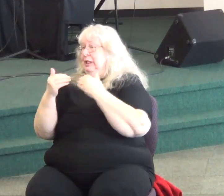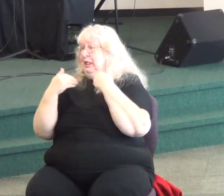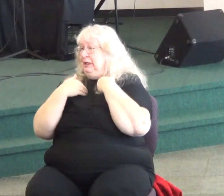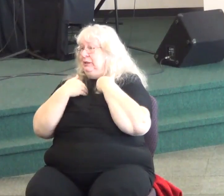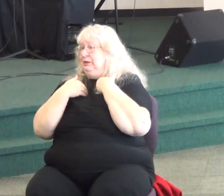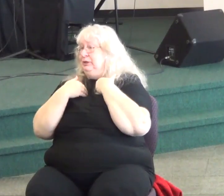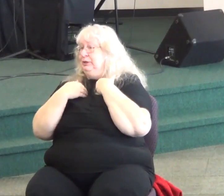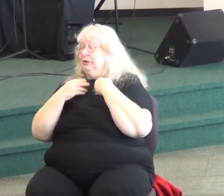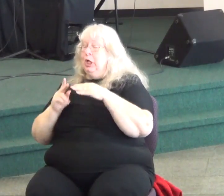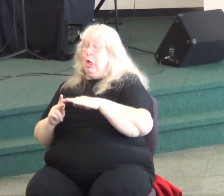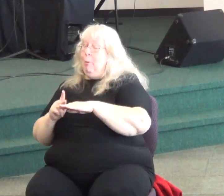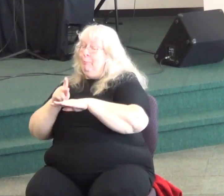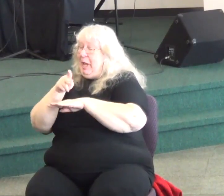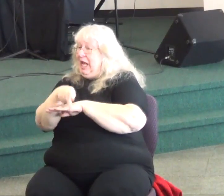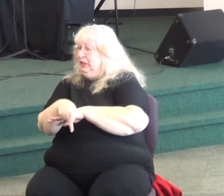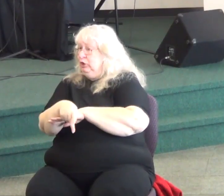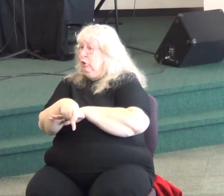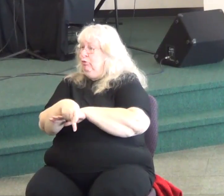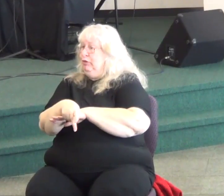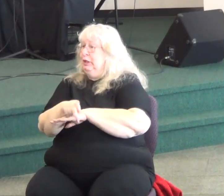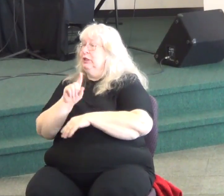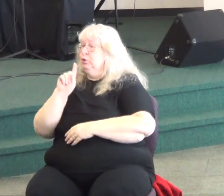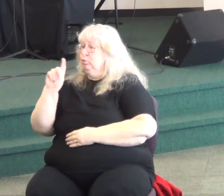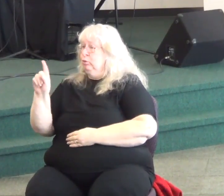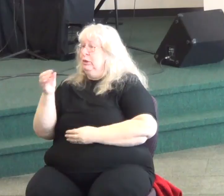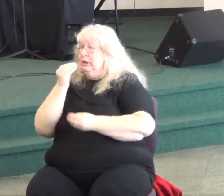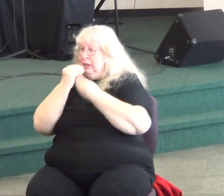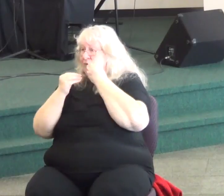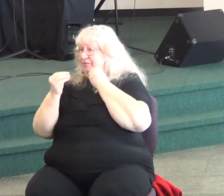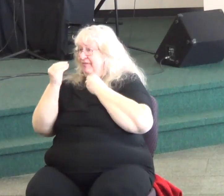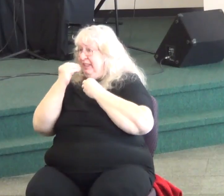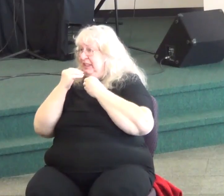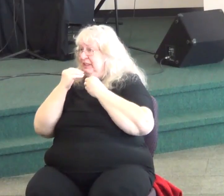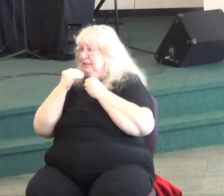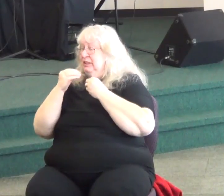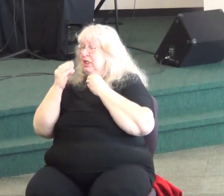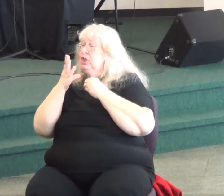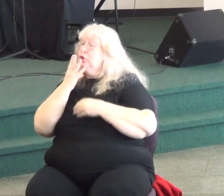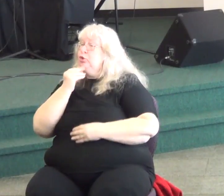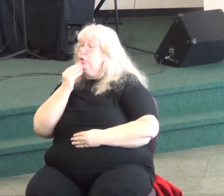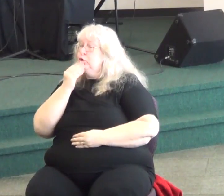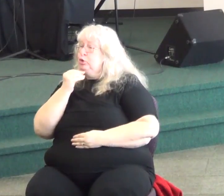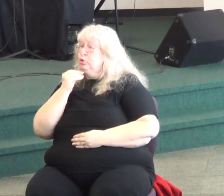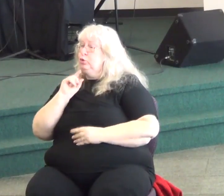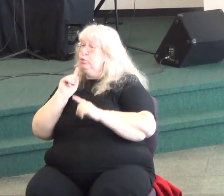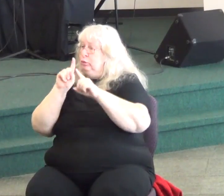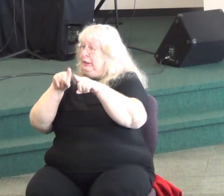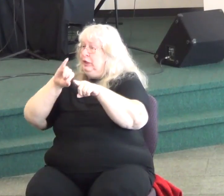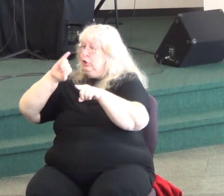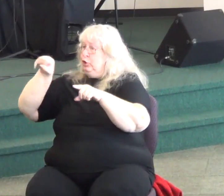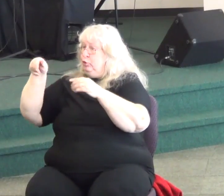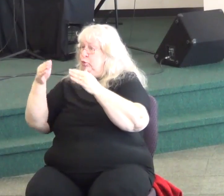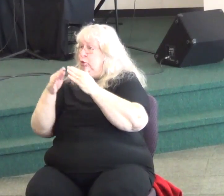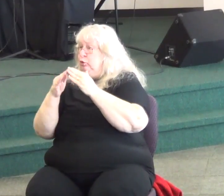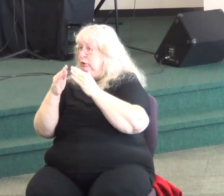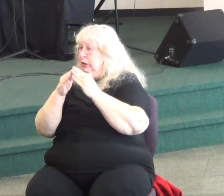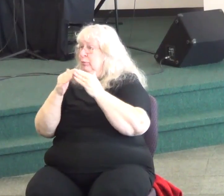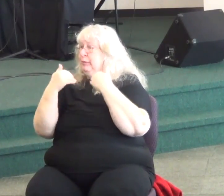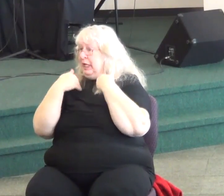Passover is one of the three feasts that the Jews attended in Jerusalem. And a lot of people gathered in Jerusalem